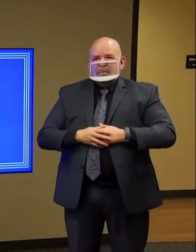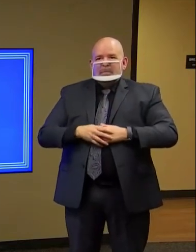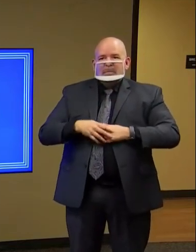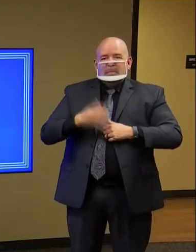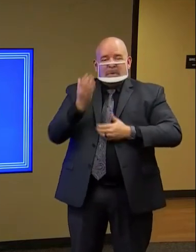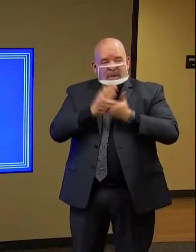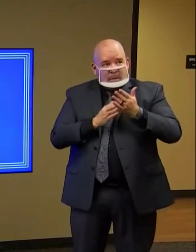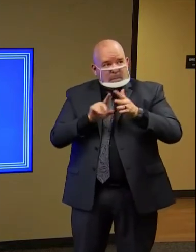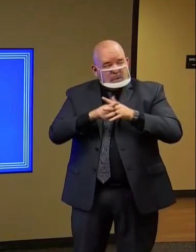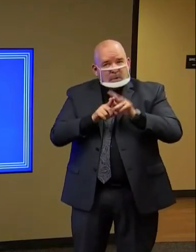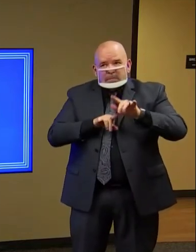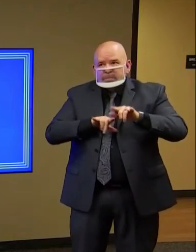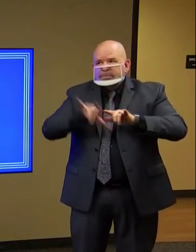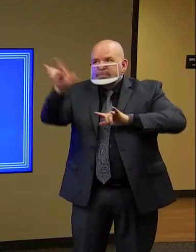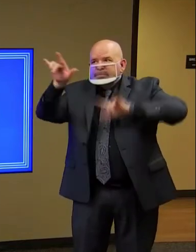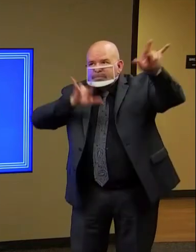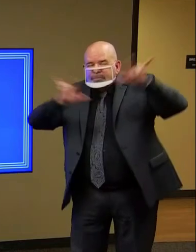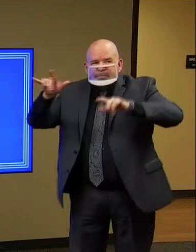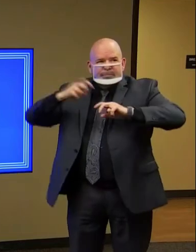still, interpreting all that.